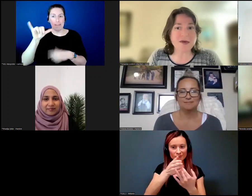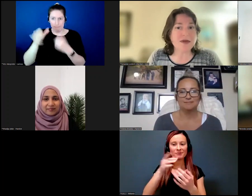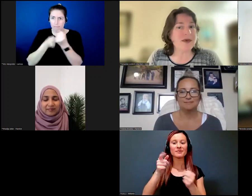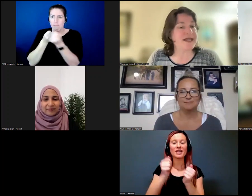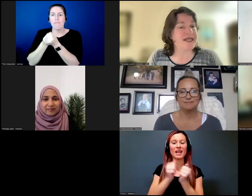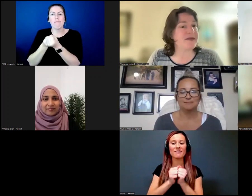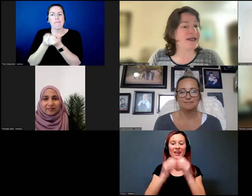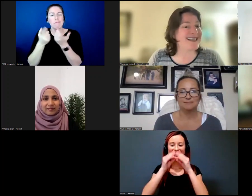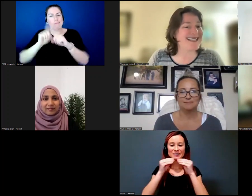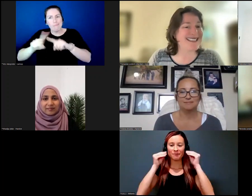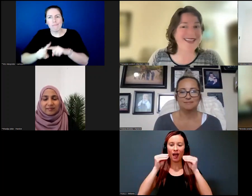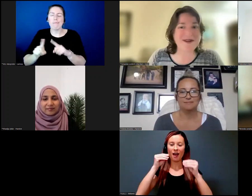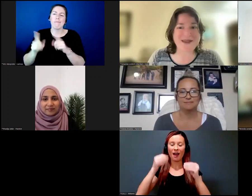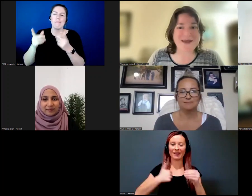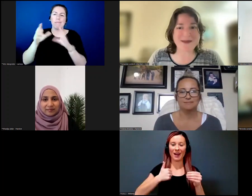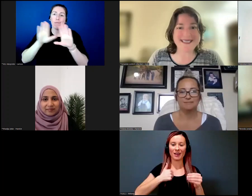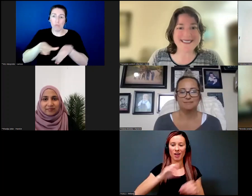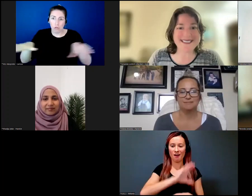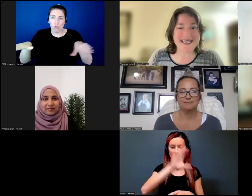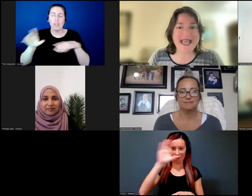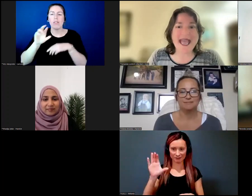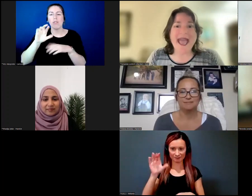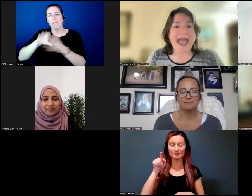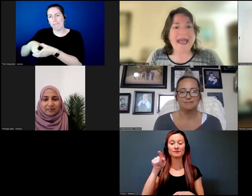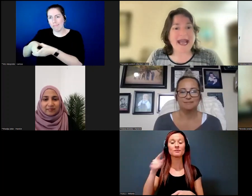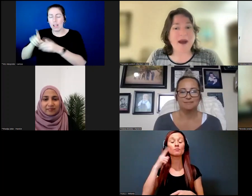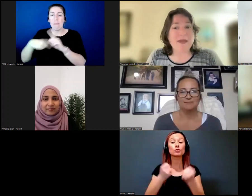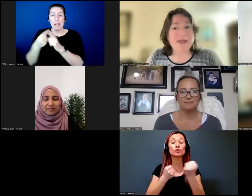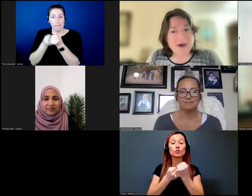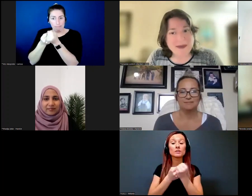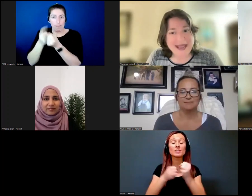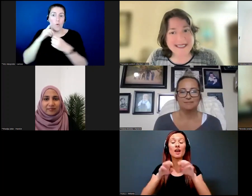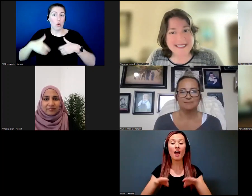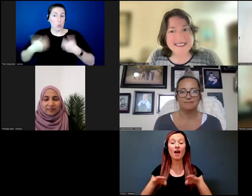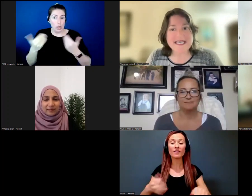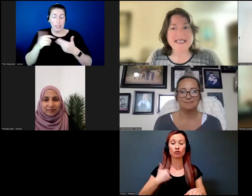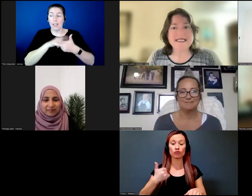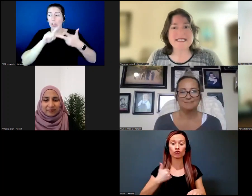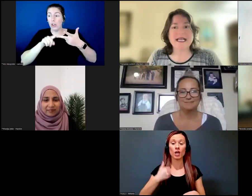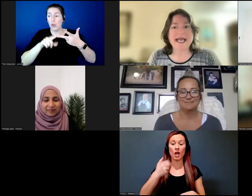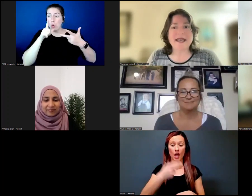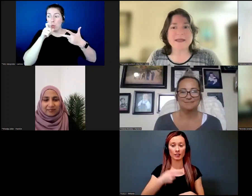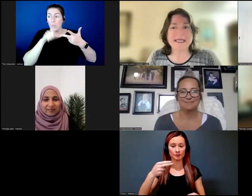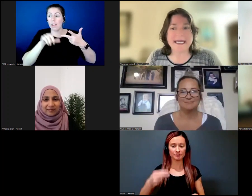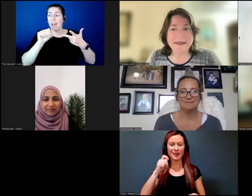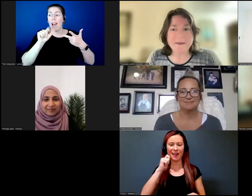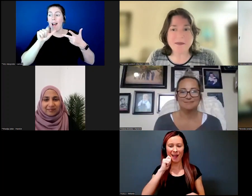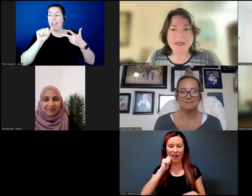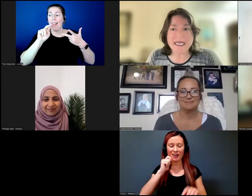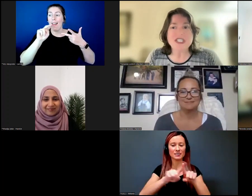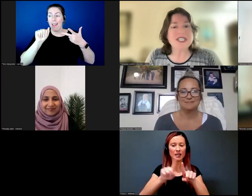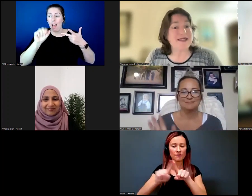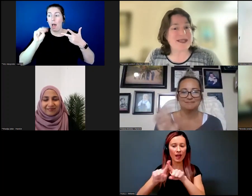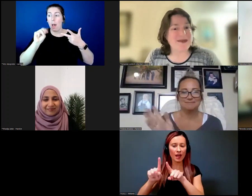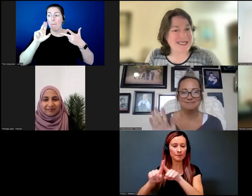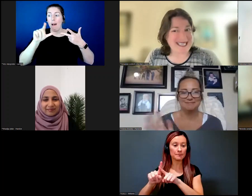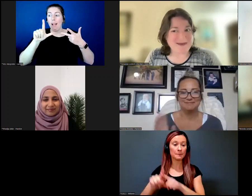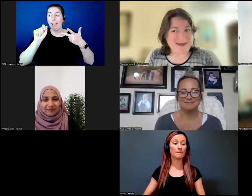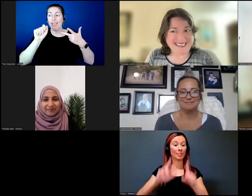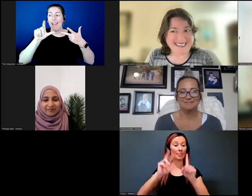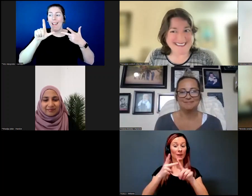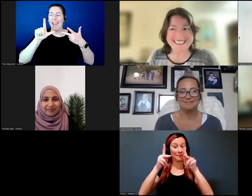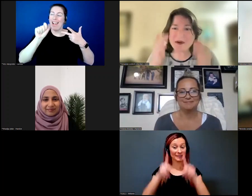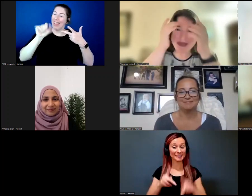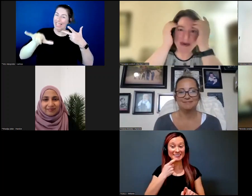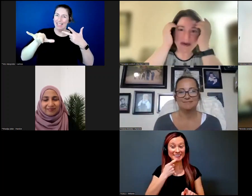and youth with disabilities and their families. And our third panelist is Alana Malele. She lives in Prince